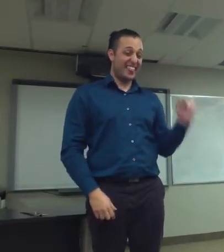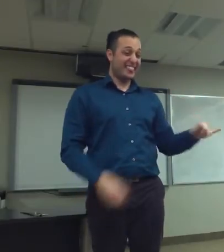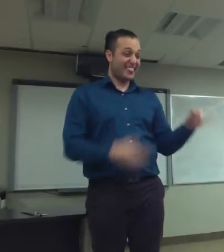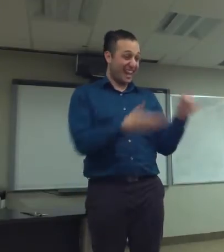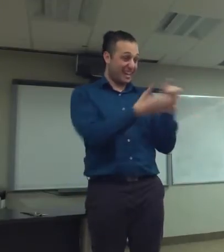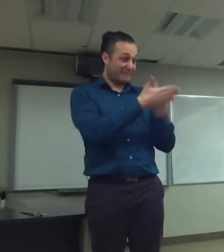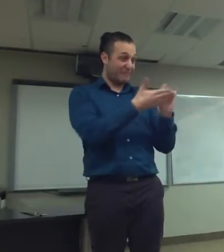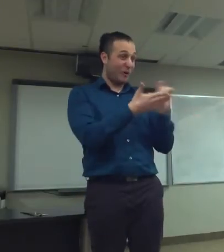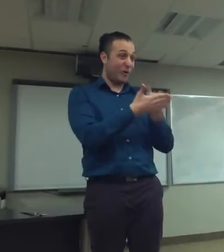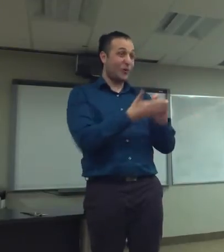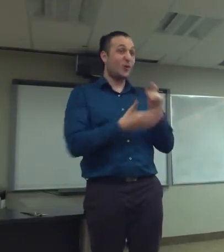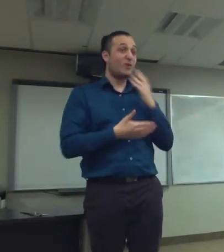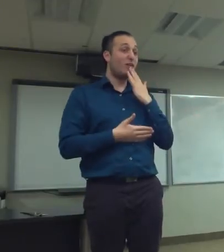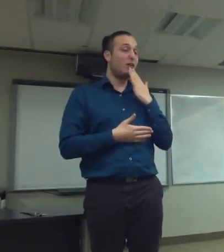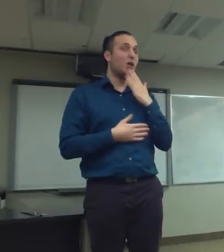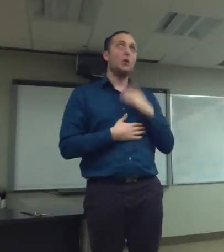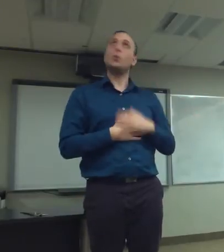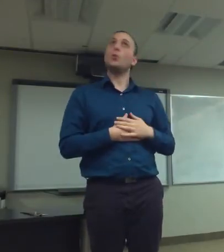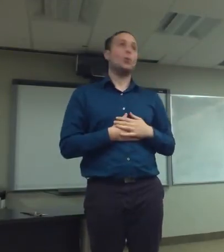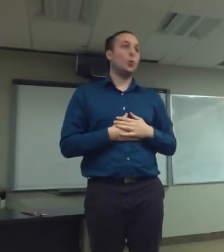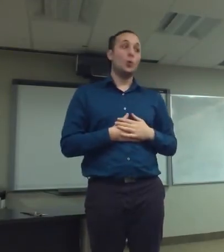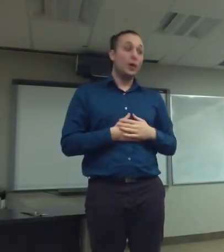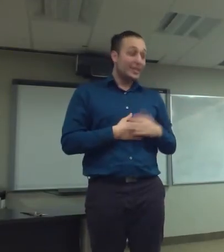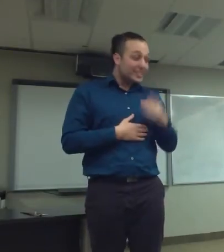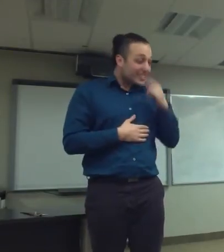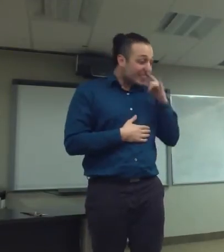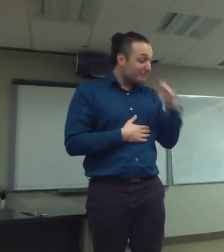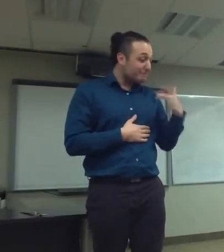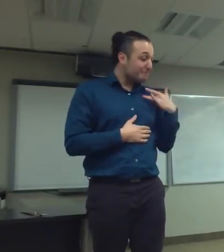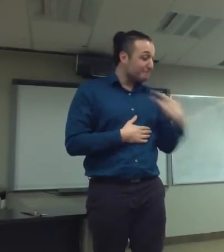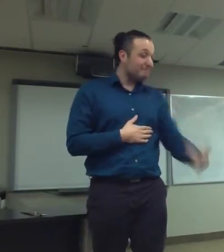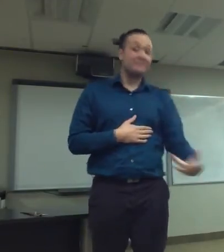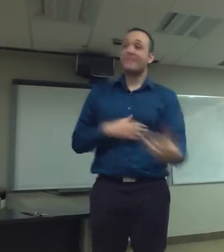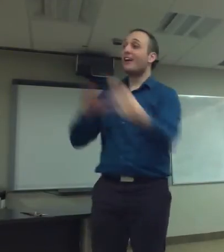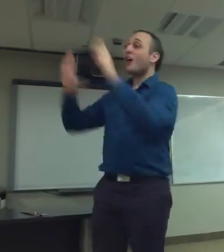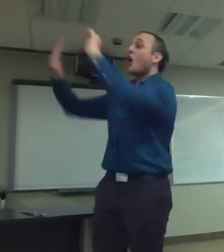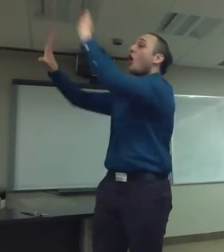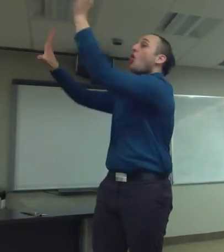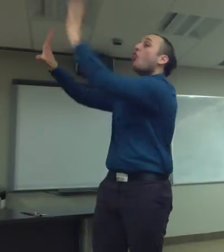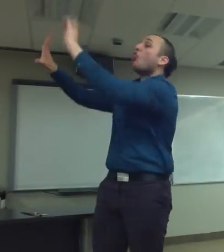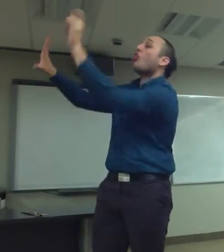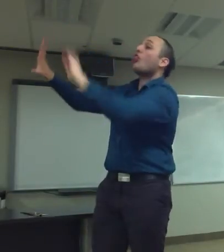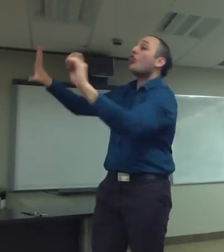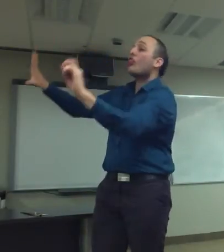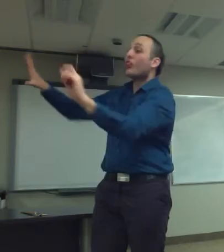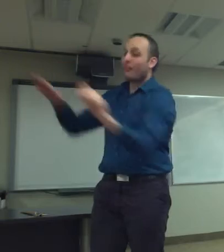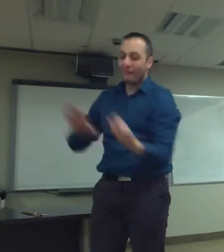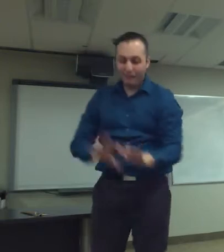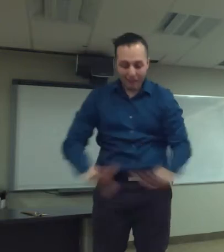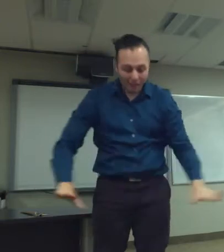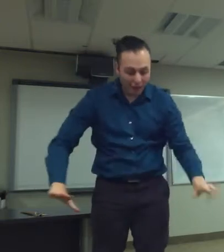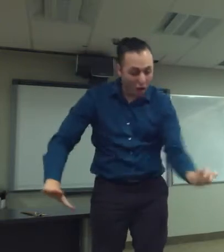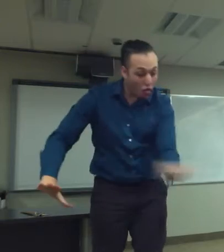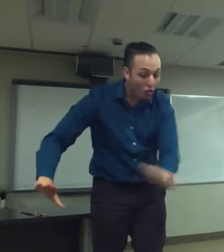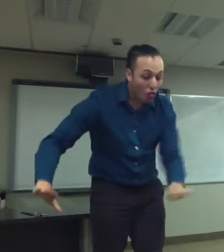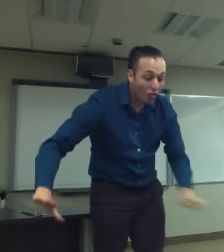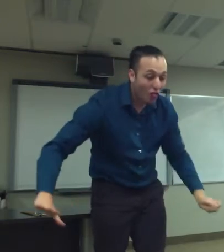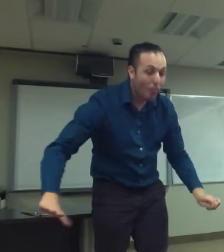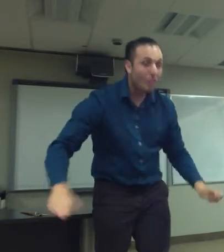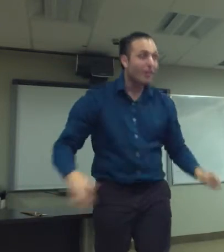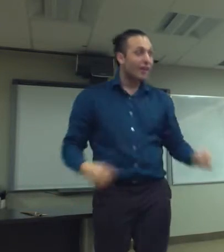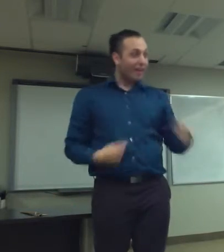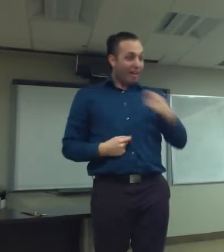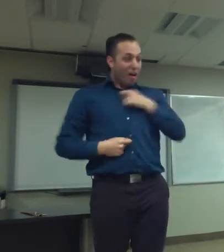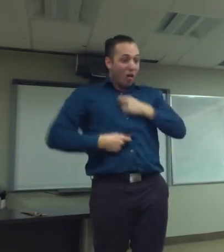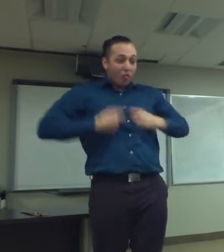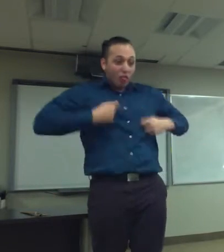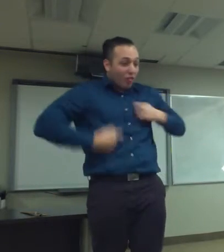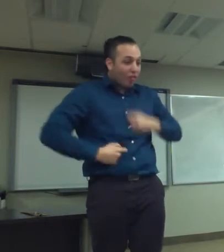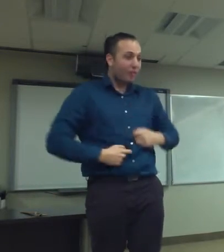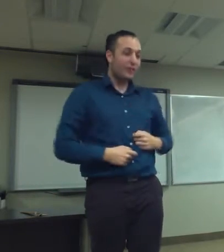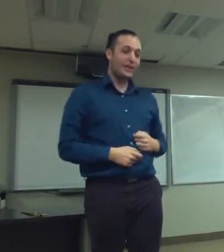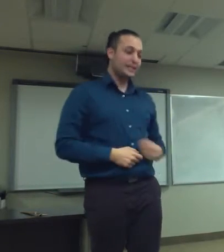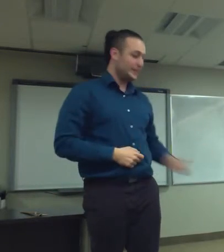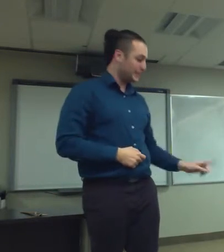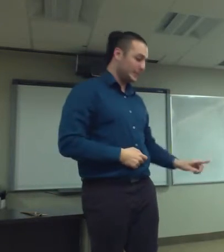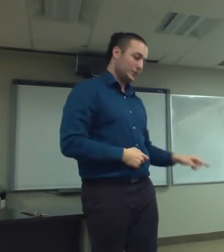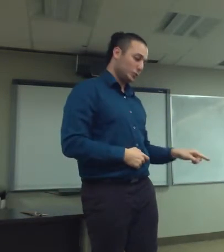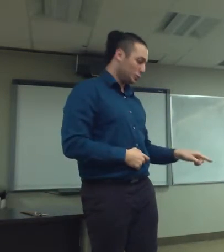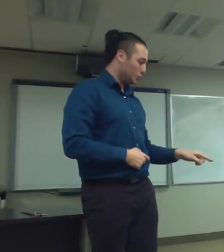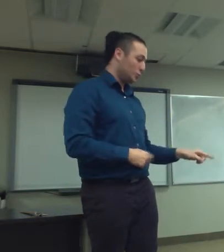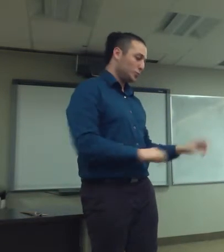Kids draw on walls, they draw on the floor, they draw on themselves. You can't have any coloring